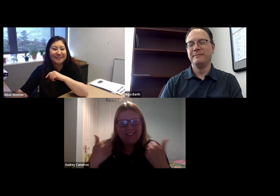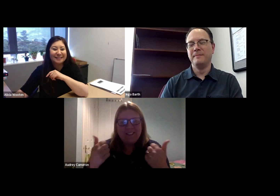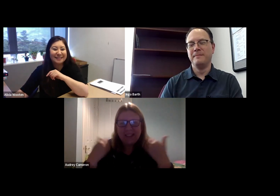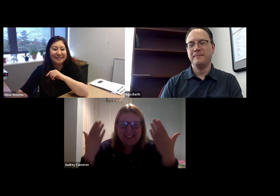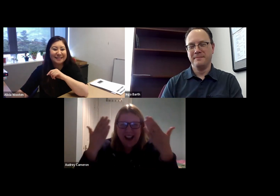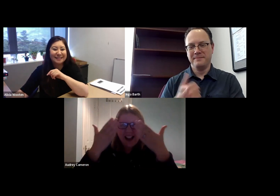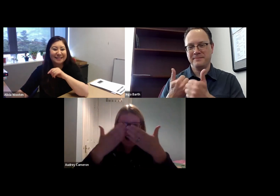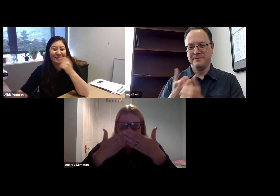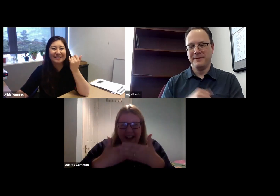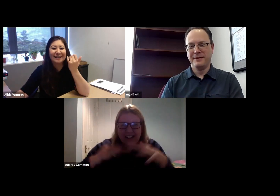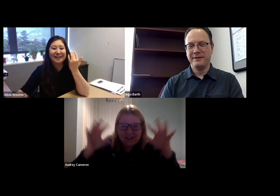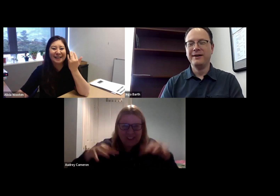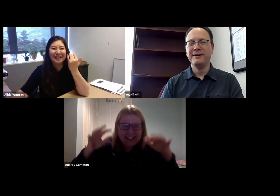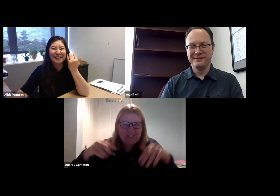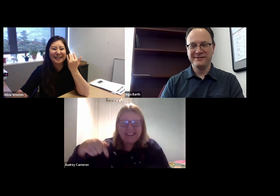Hi, everyone.